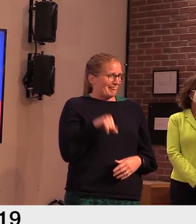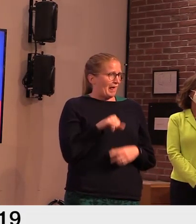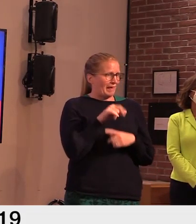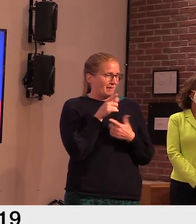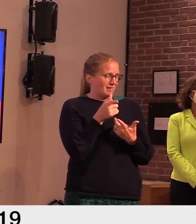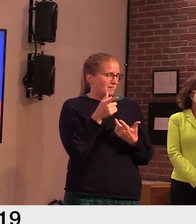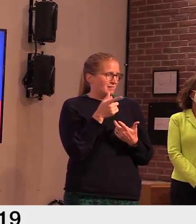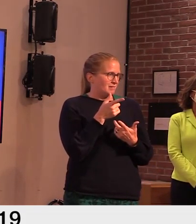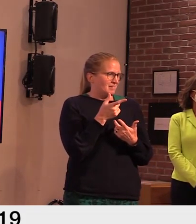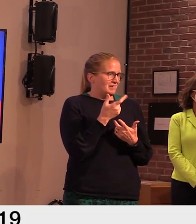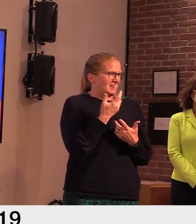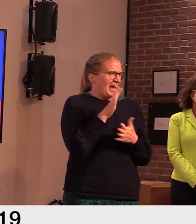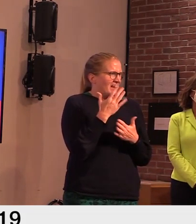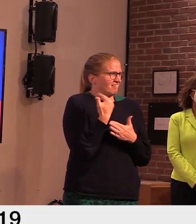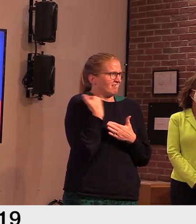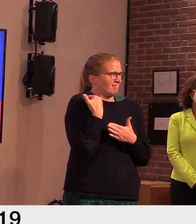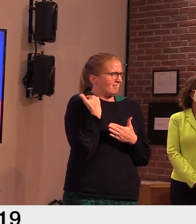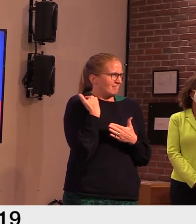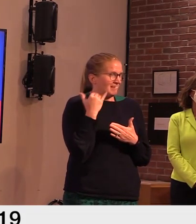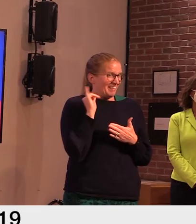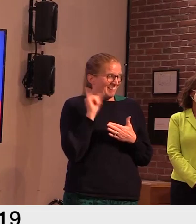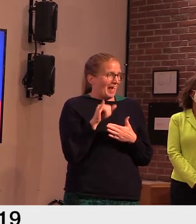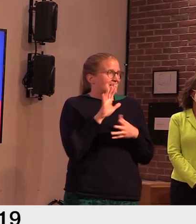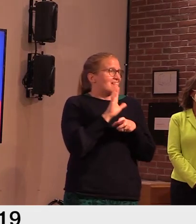Thank you.